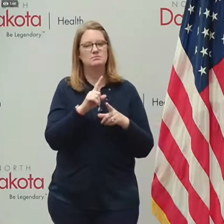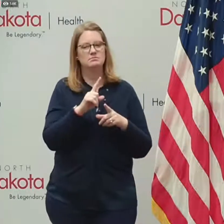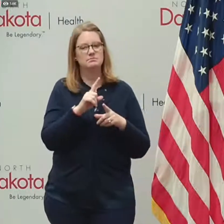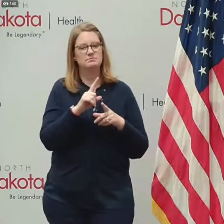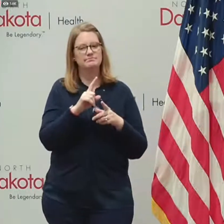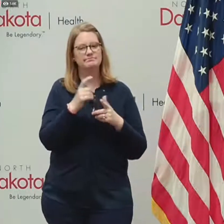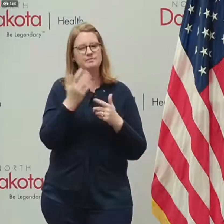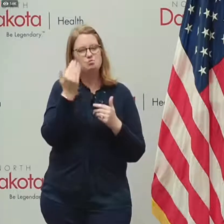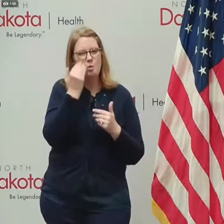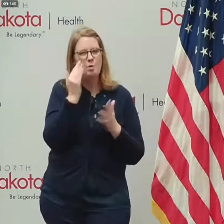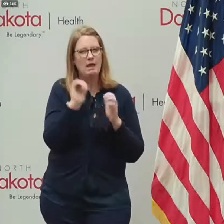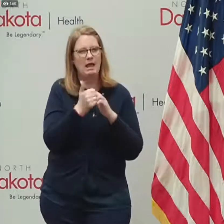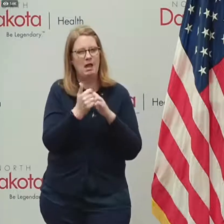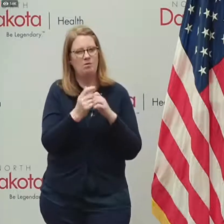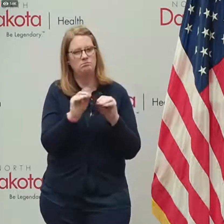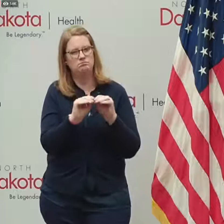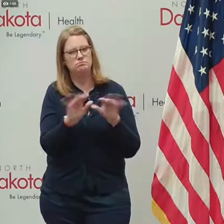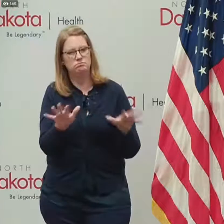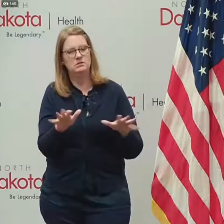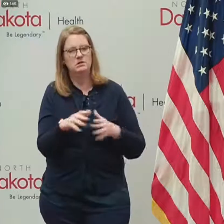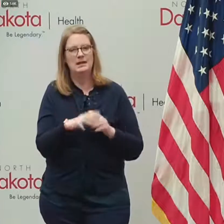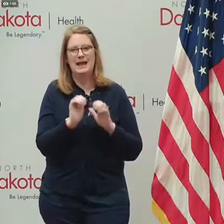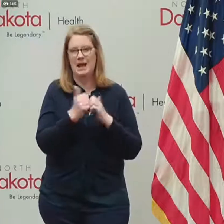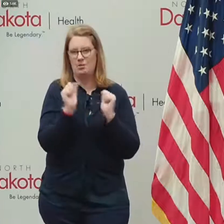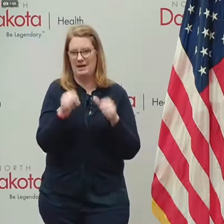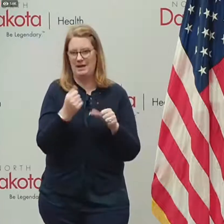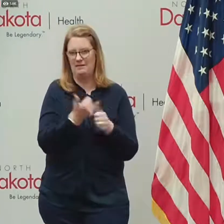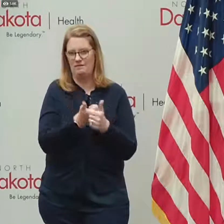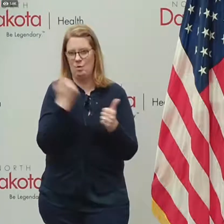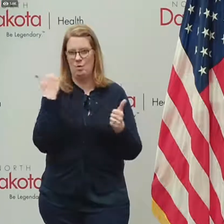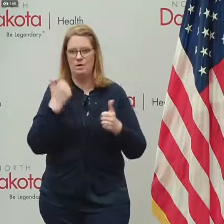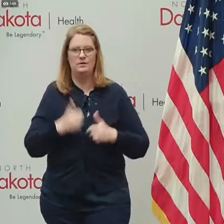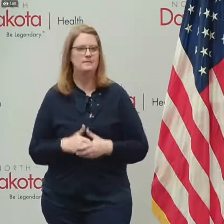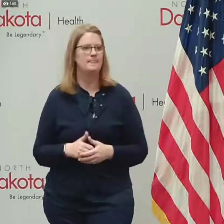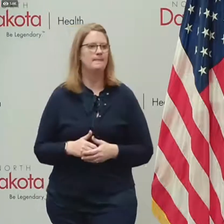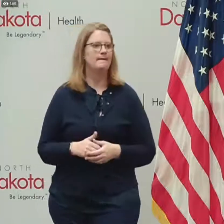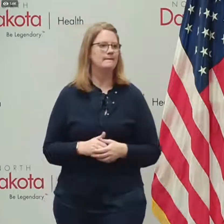works and how people can take steps to avoid that.